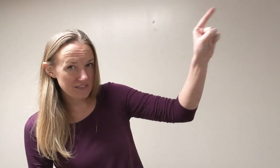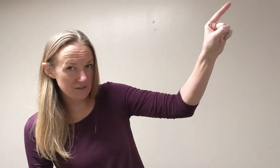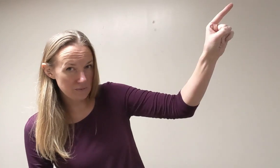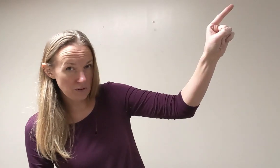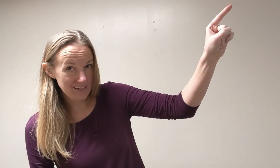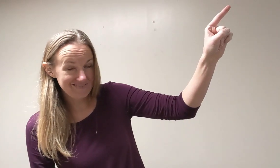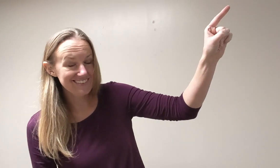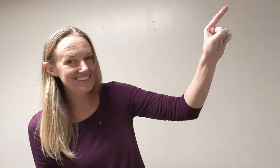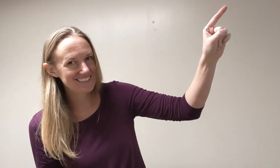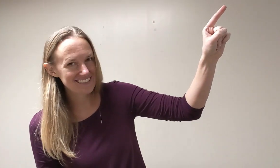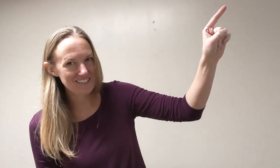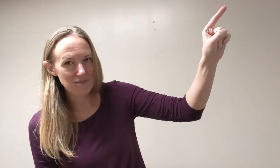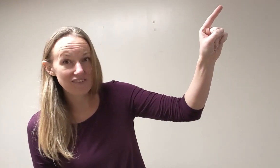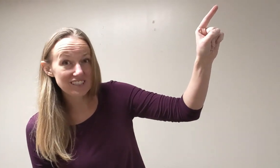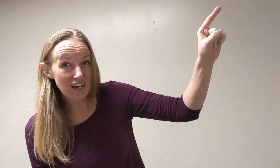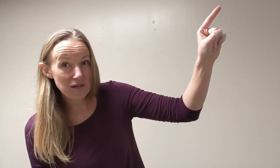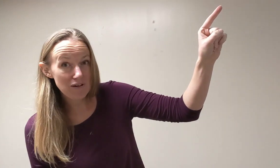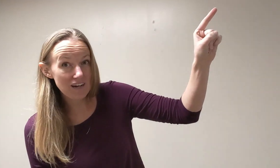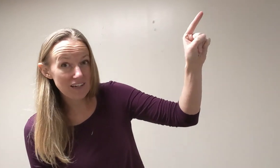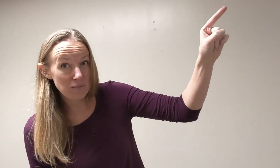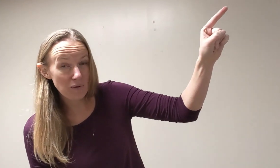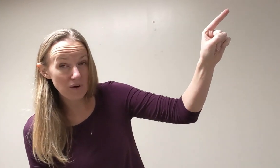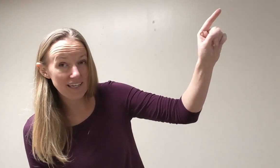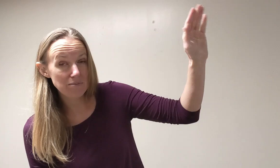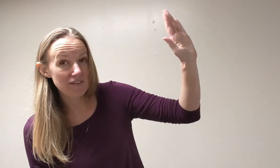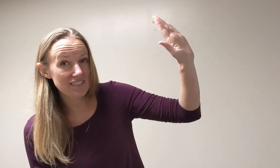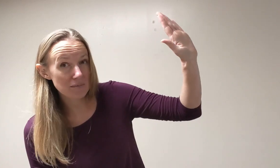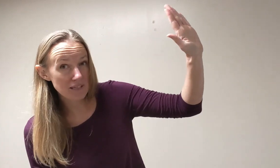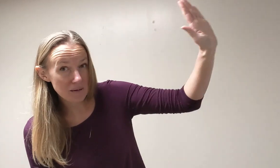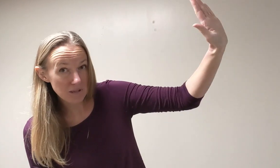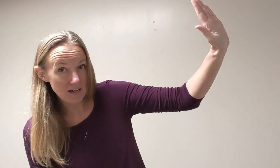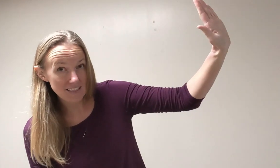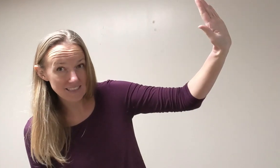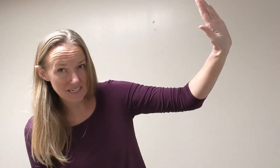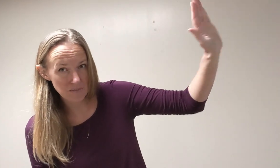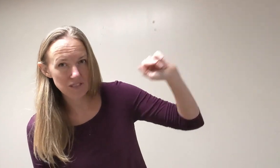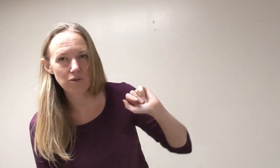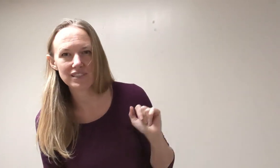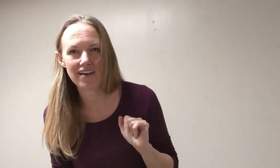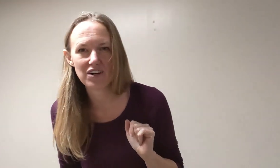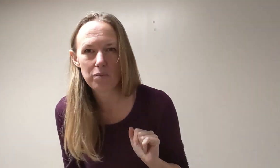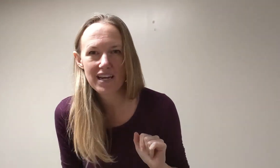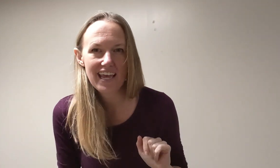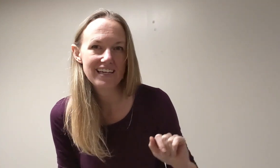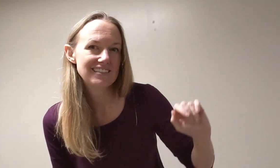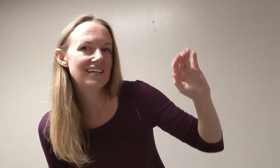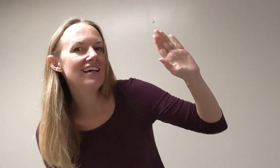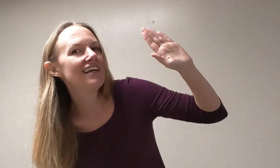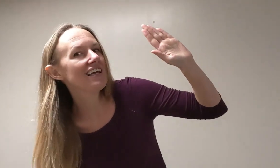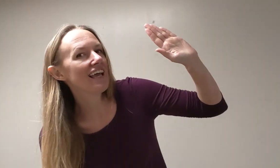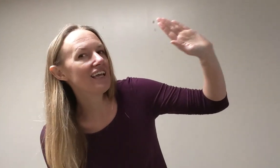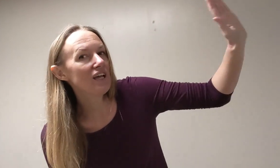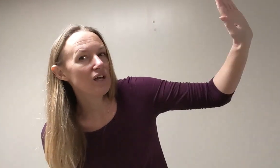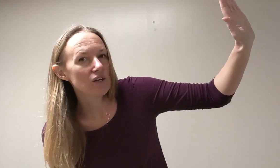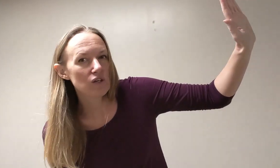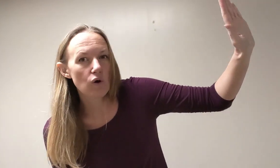you're talking about God, you point, but if it's something that belongs to Him, you're supposed to have an open hand. Okay,